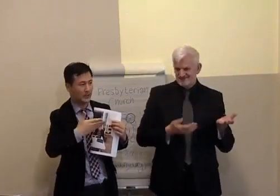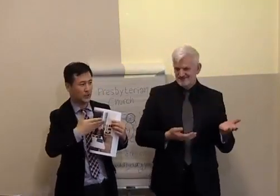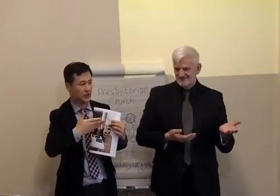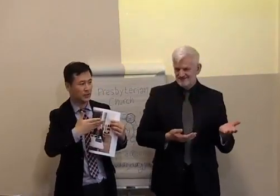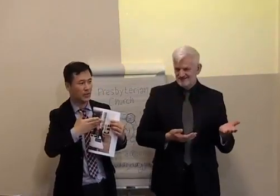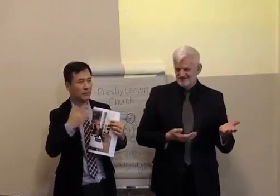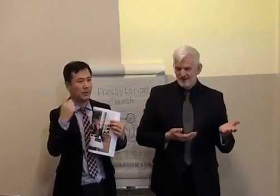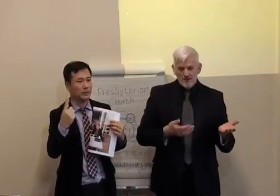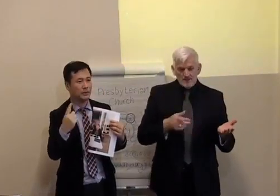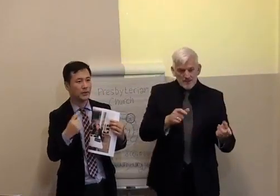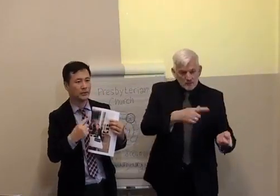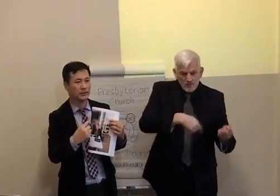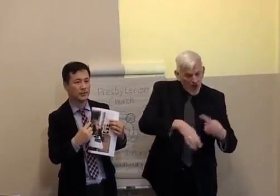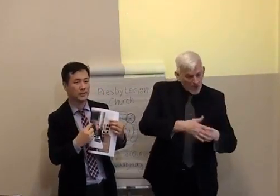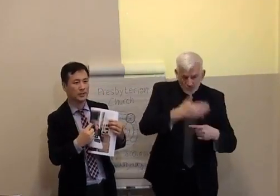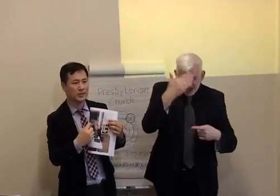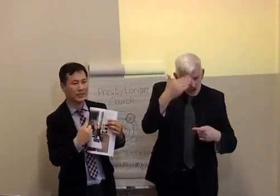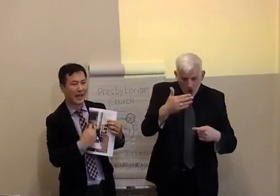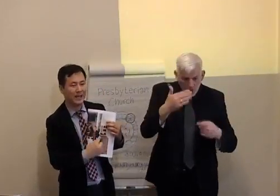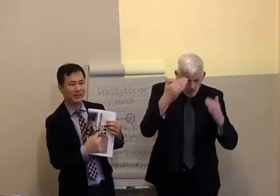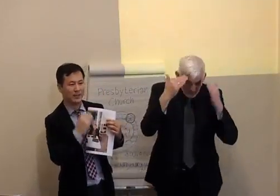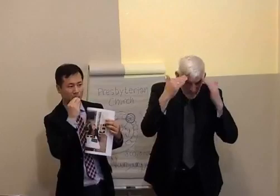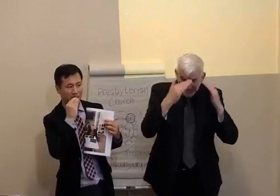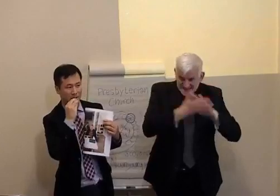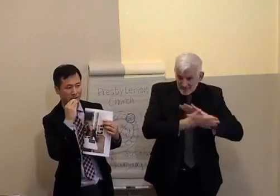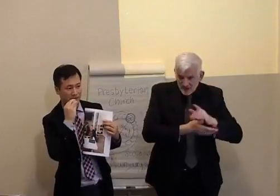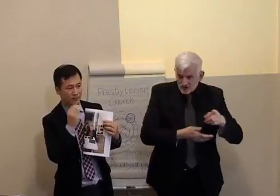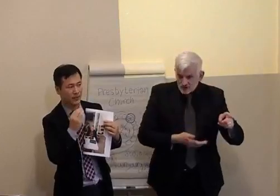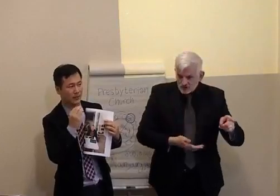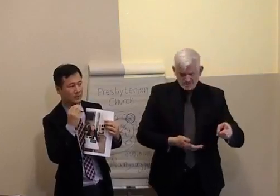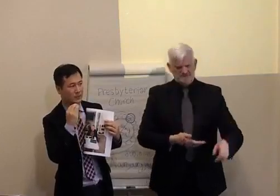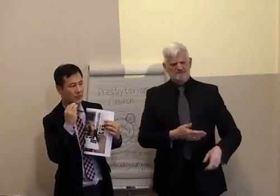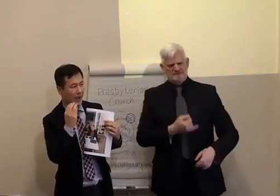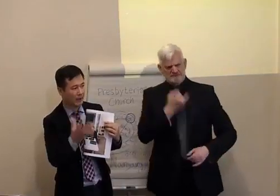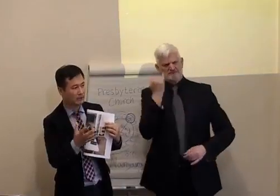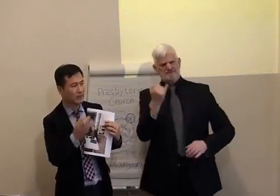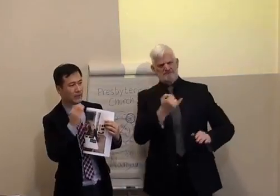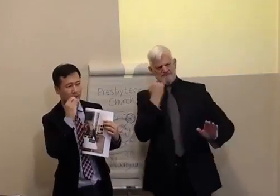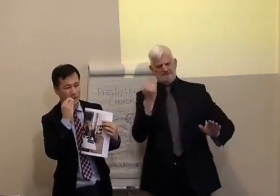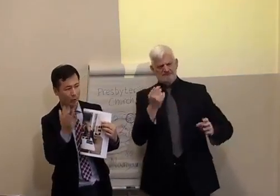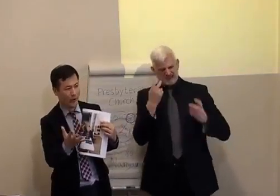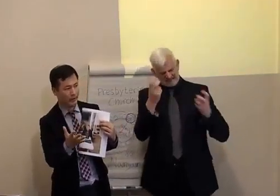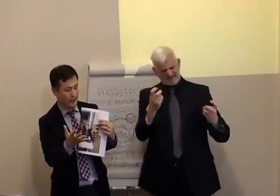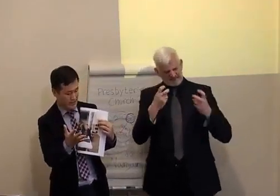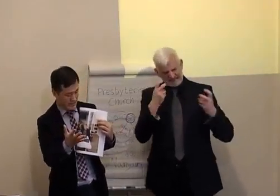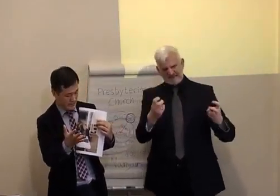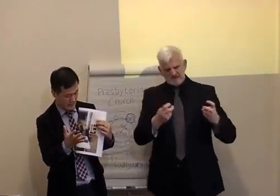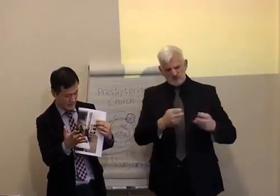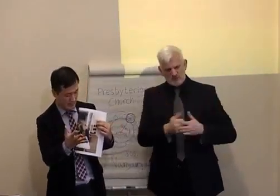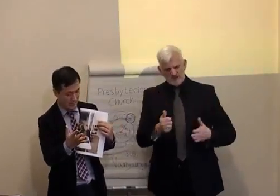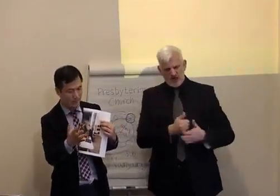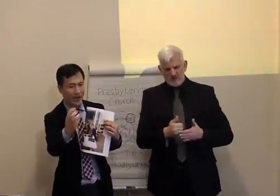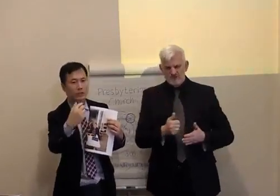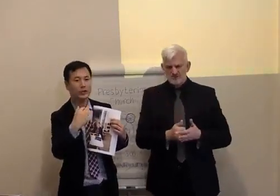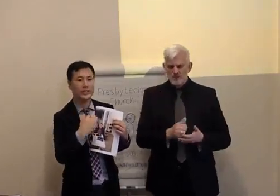damage. People just didn't like him, speak sometimes angry and swearing, but actually he